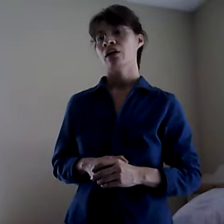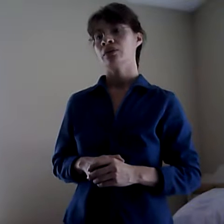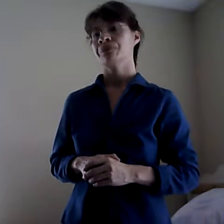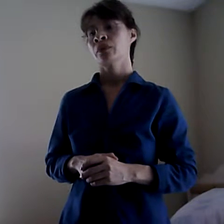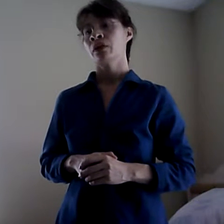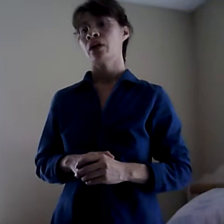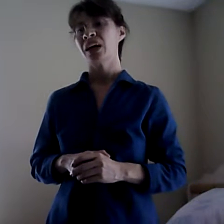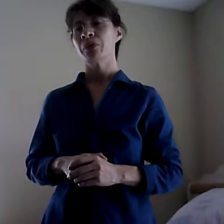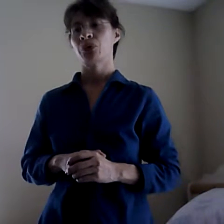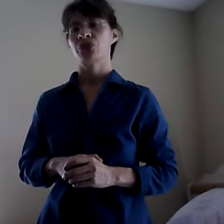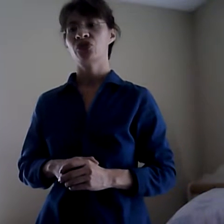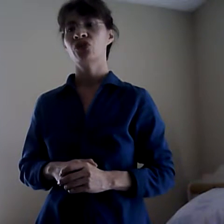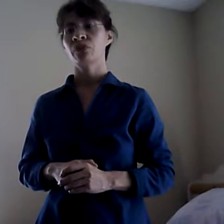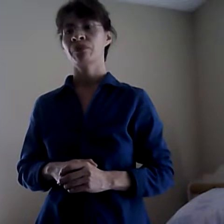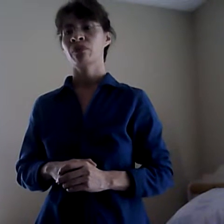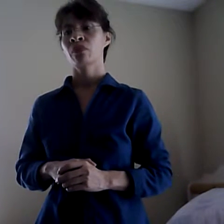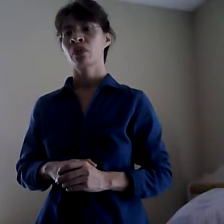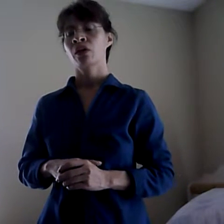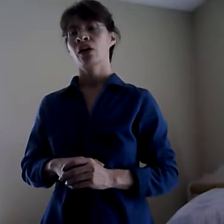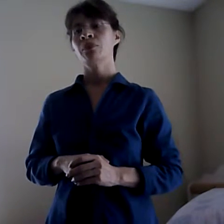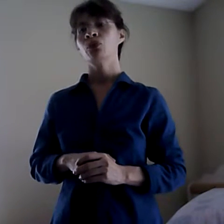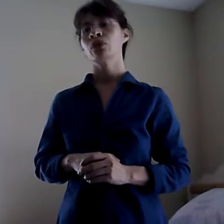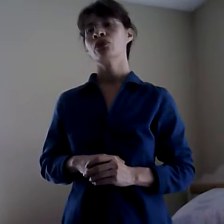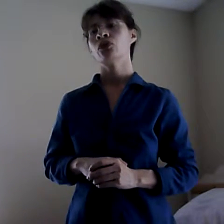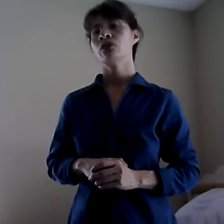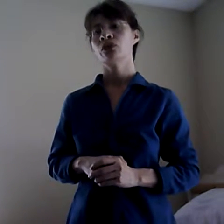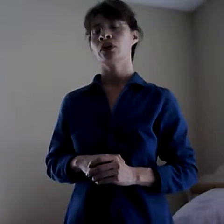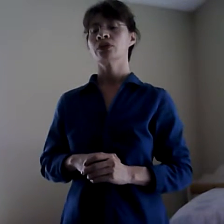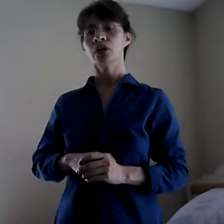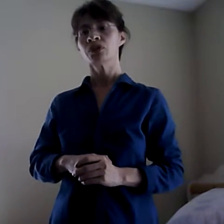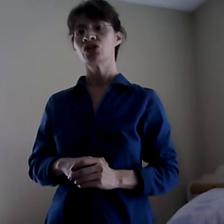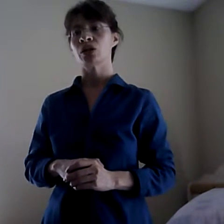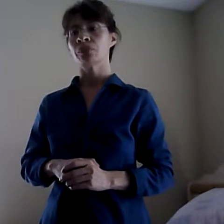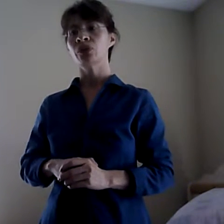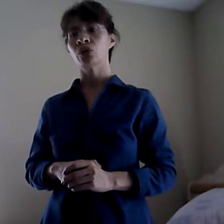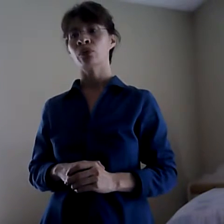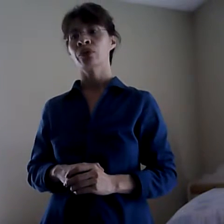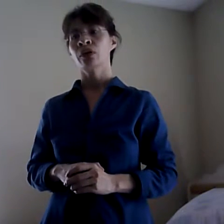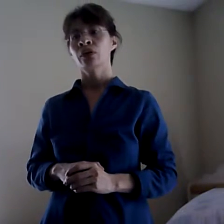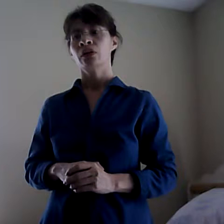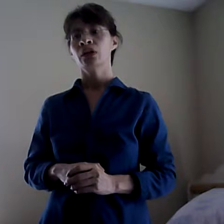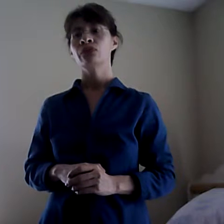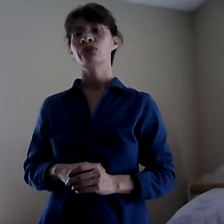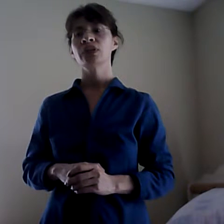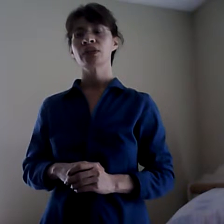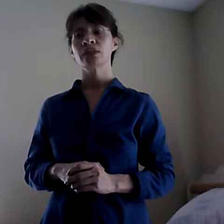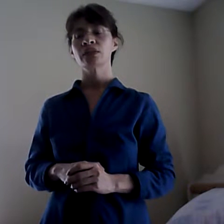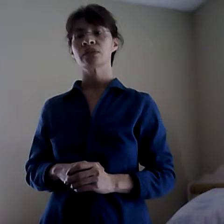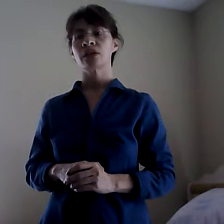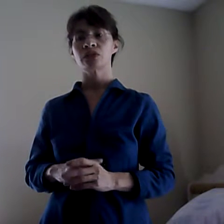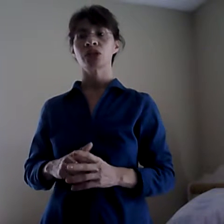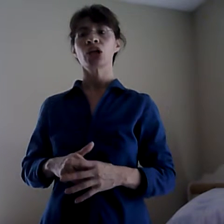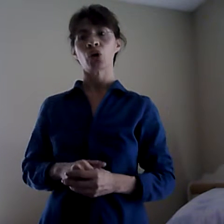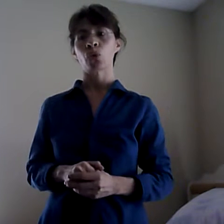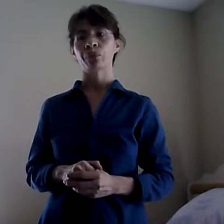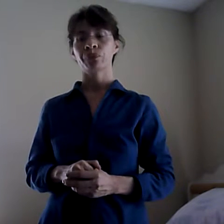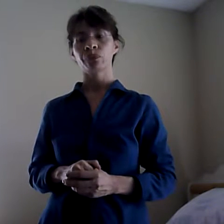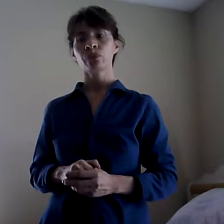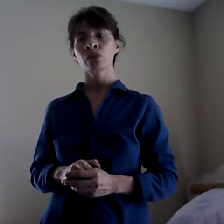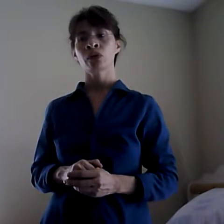I have a concern. I'm looking for a summer job, If business is slow